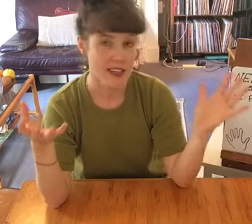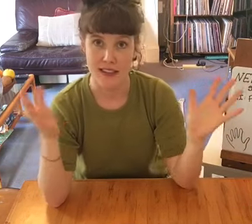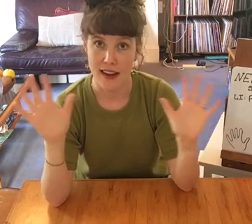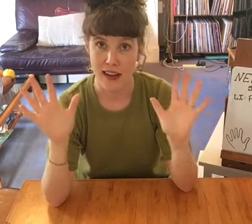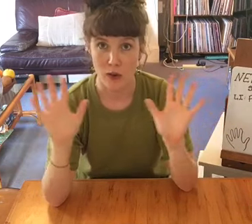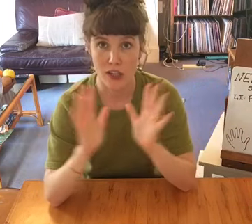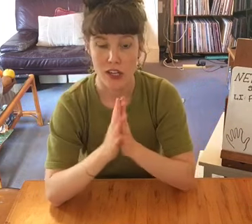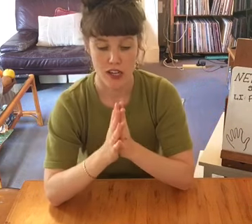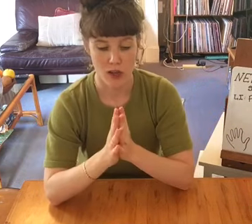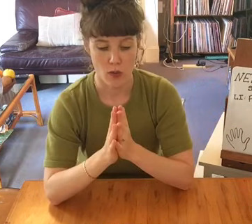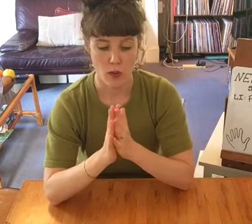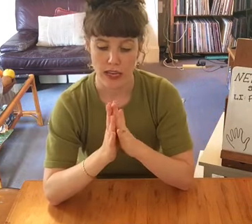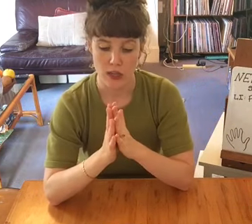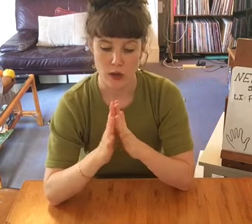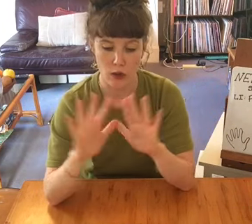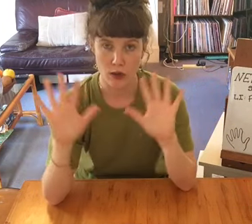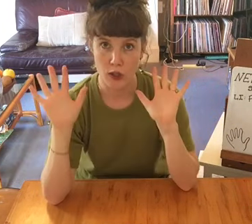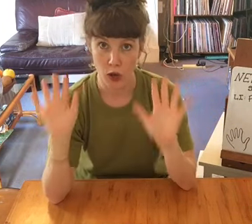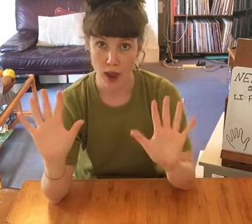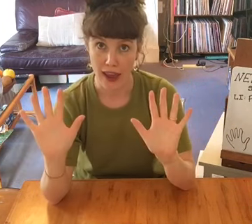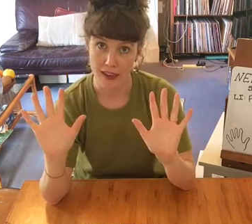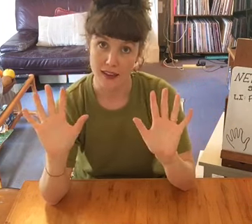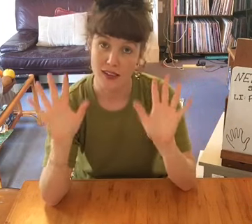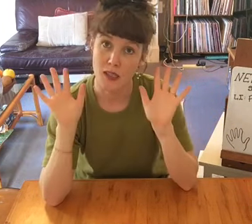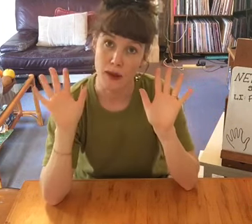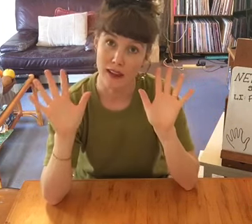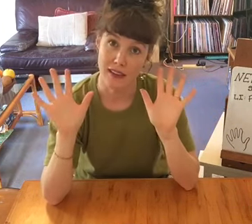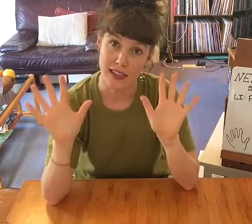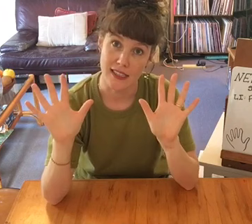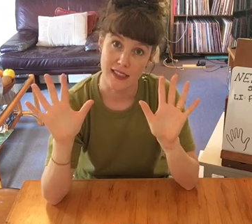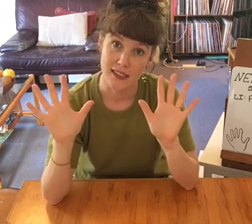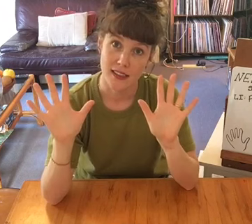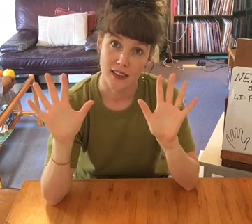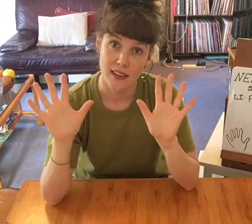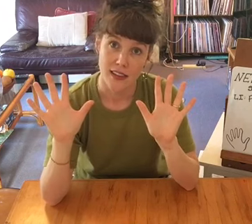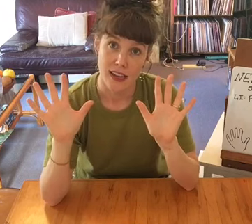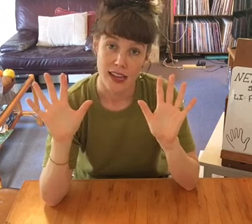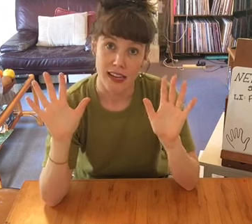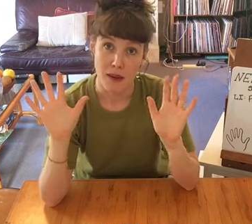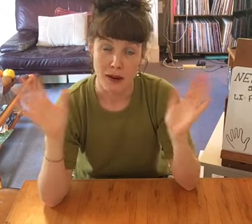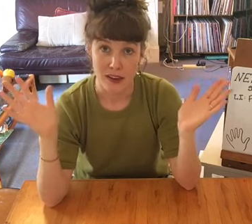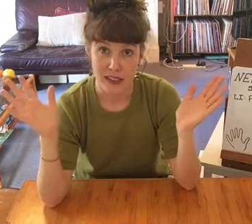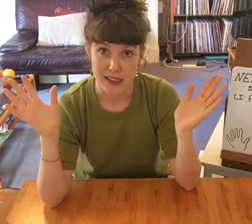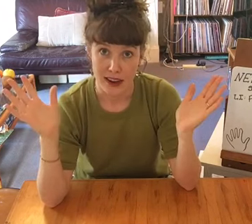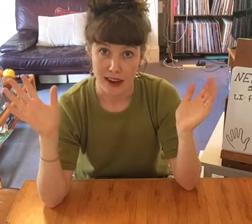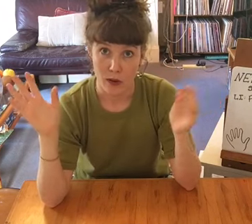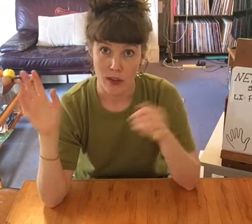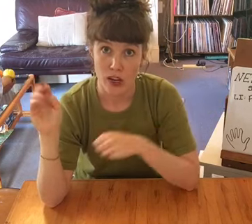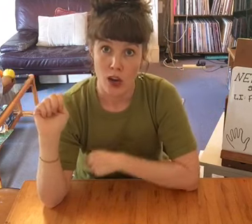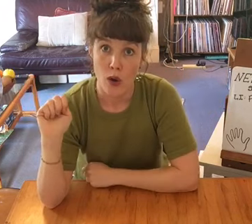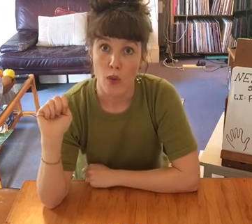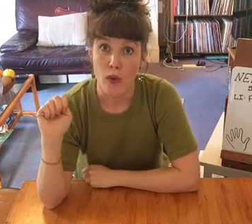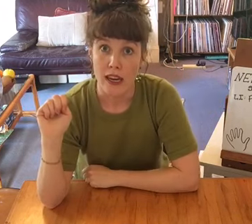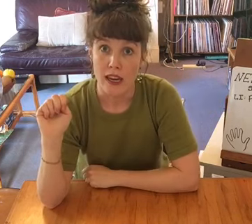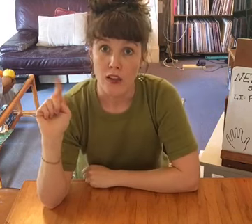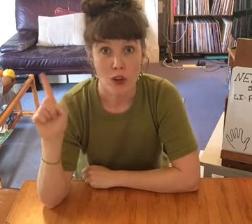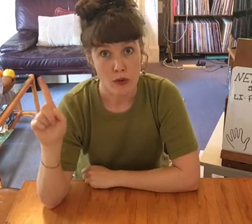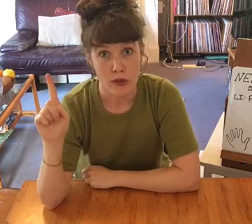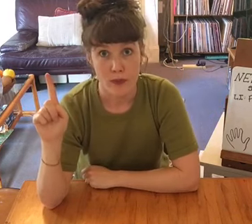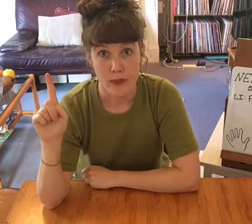Sign Language we use two hands to spell letters. In American Sign Language we don't, we